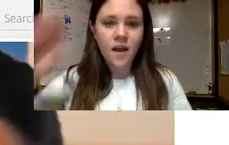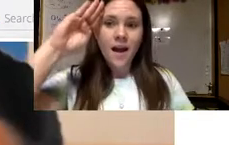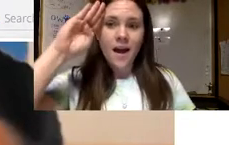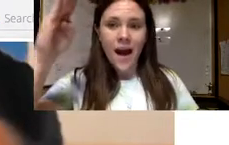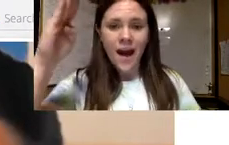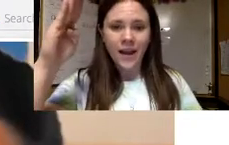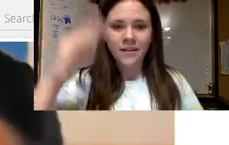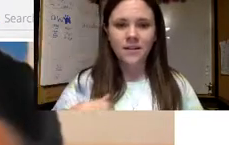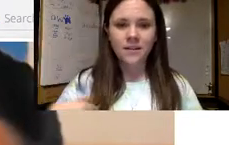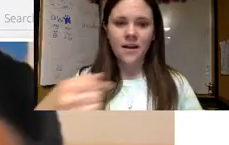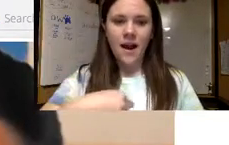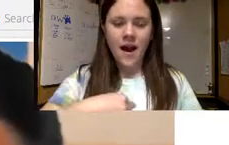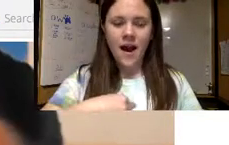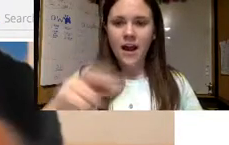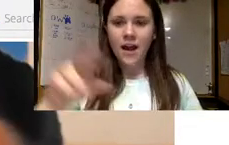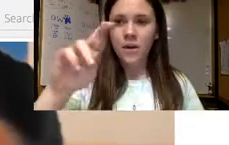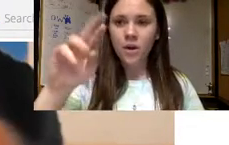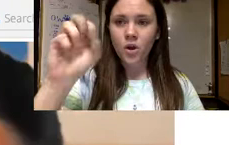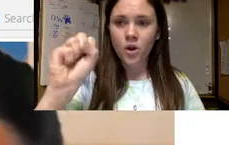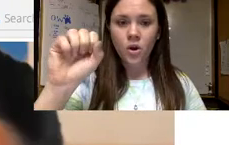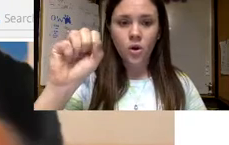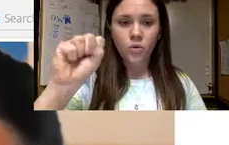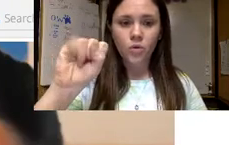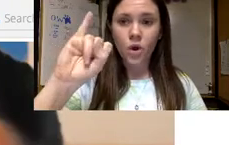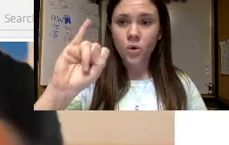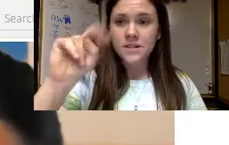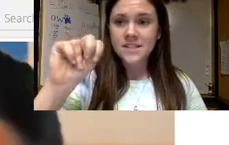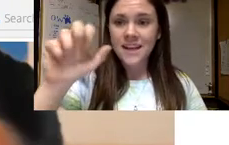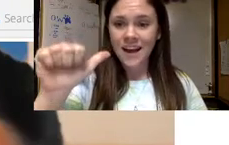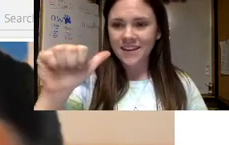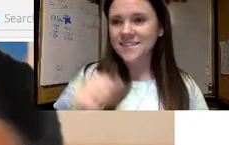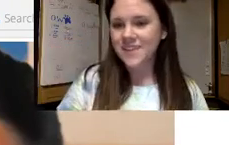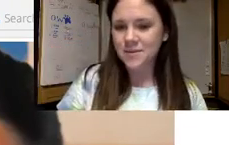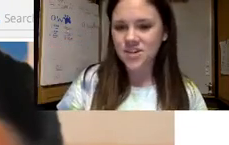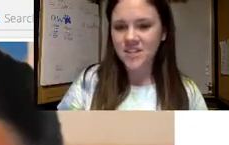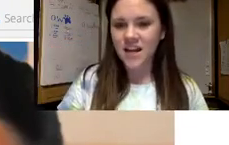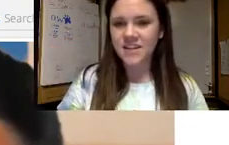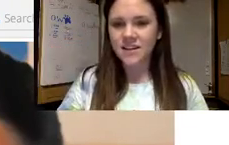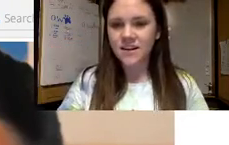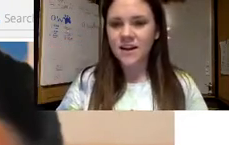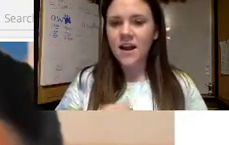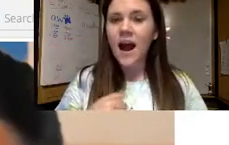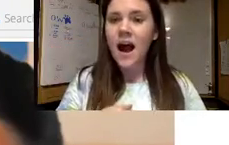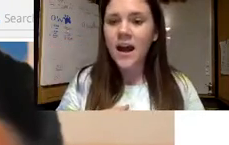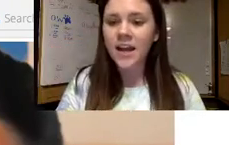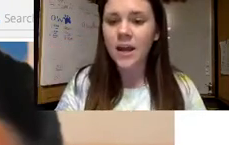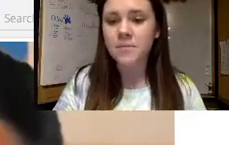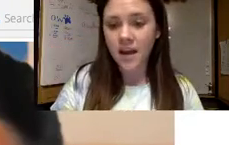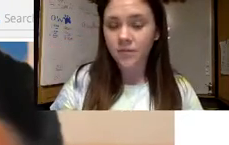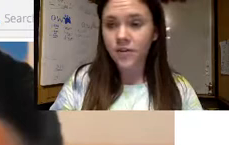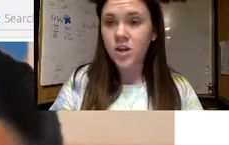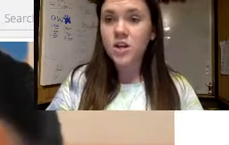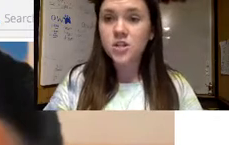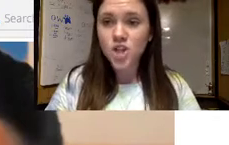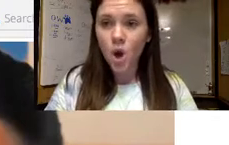Hi, I'm Rosina. is what she signed. I am